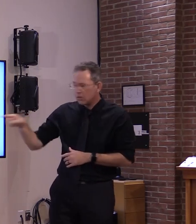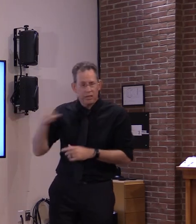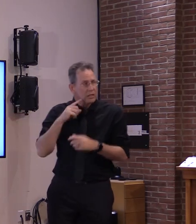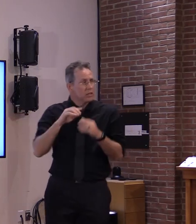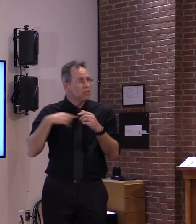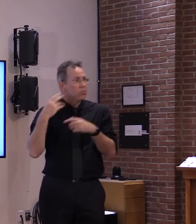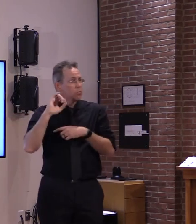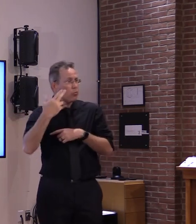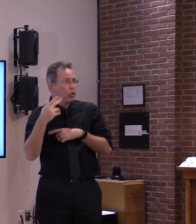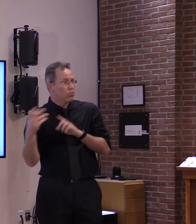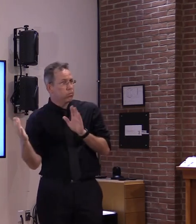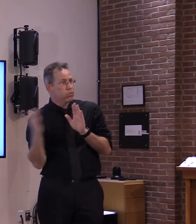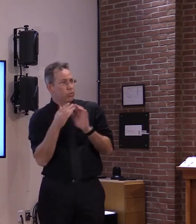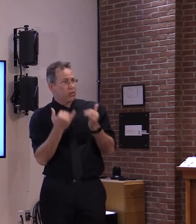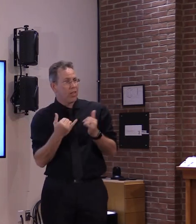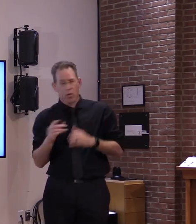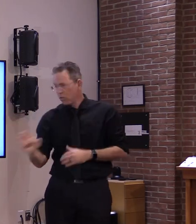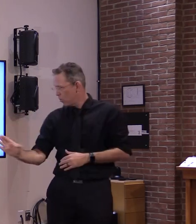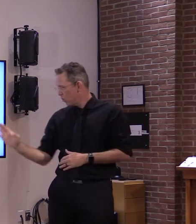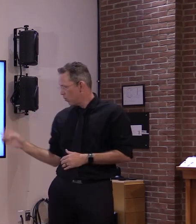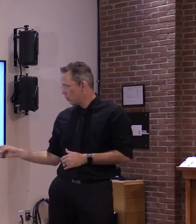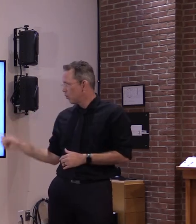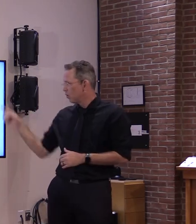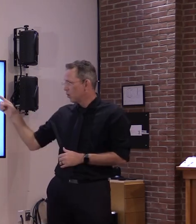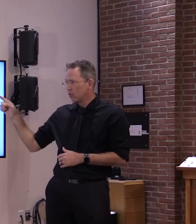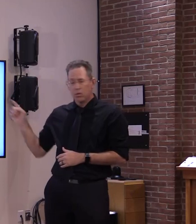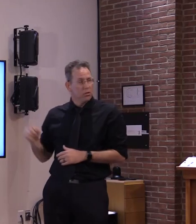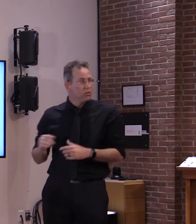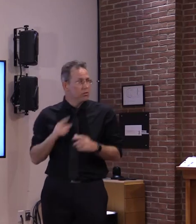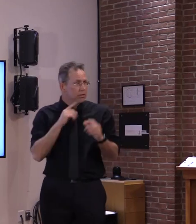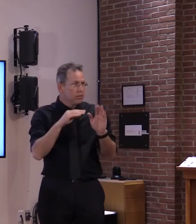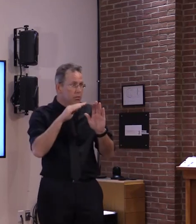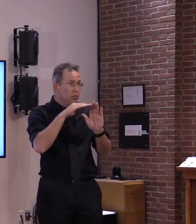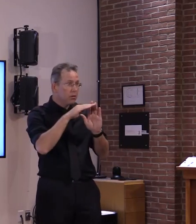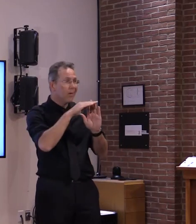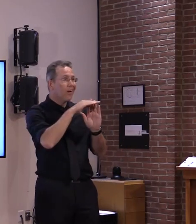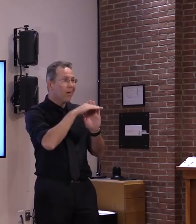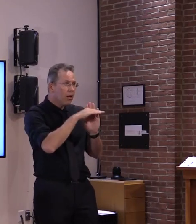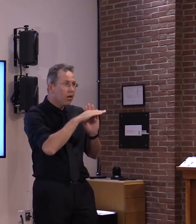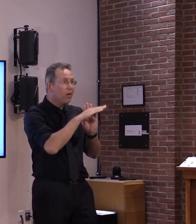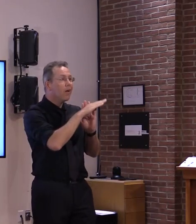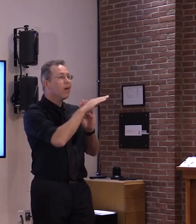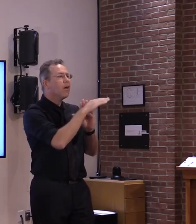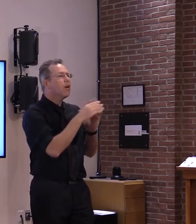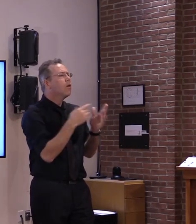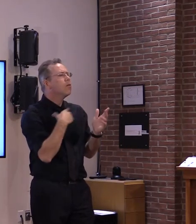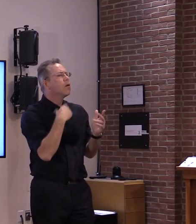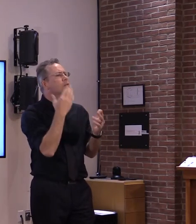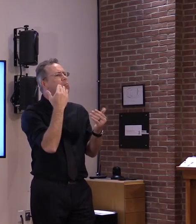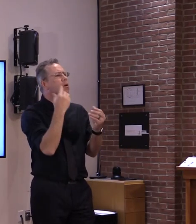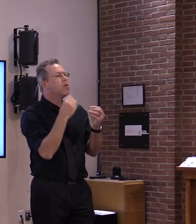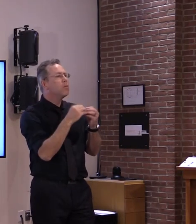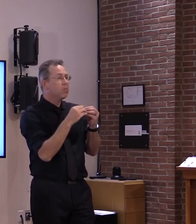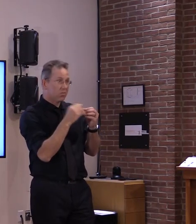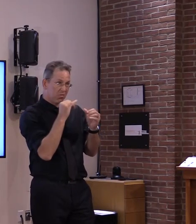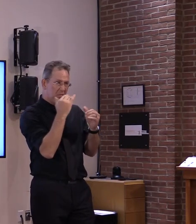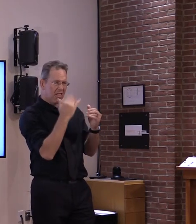though it is slightly arching upward, as we have expected at this time of year with more indoor